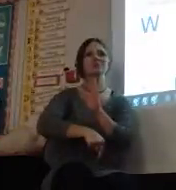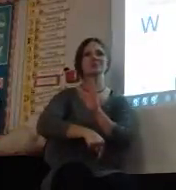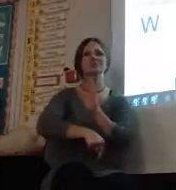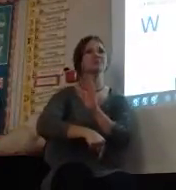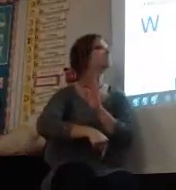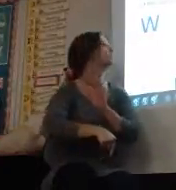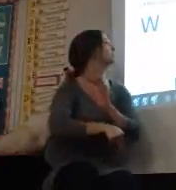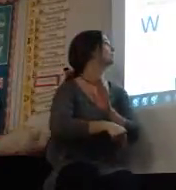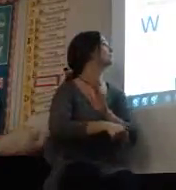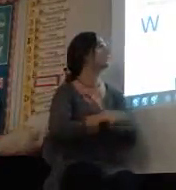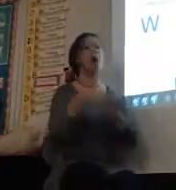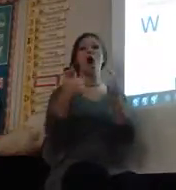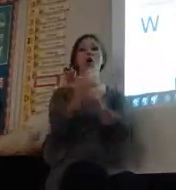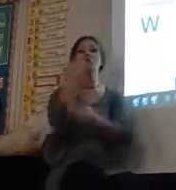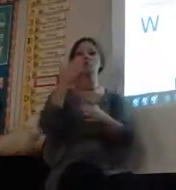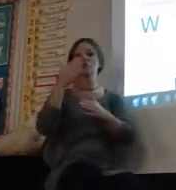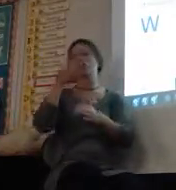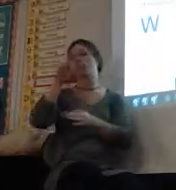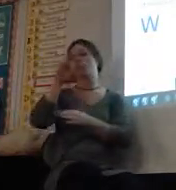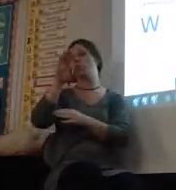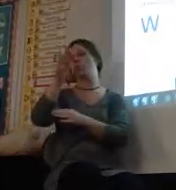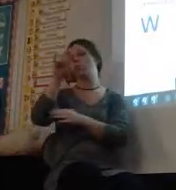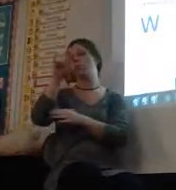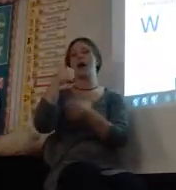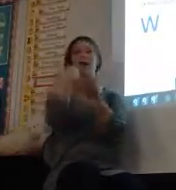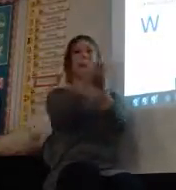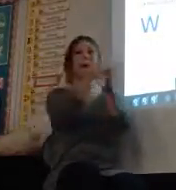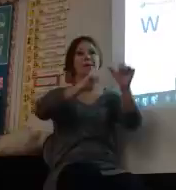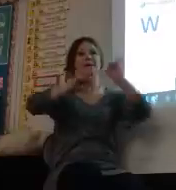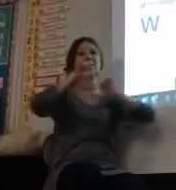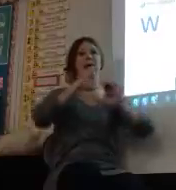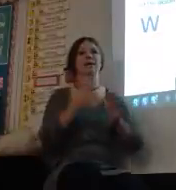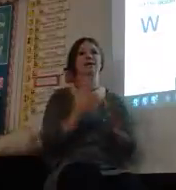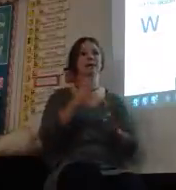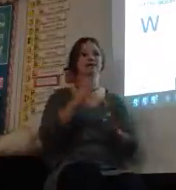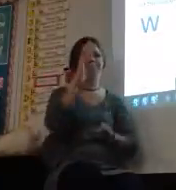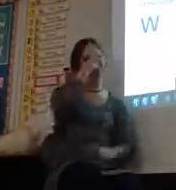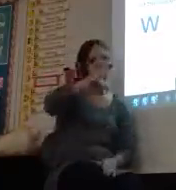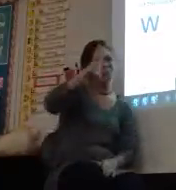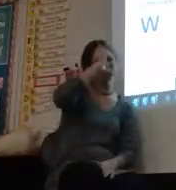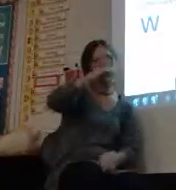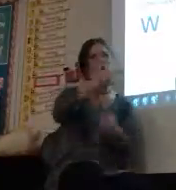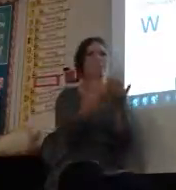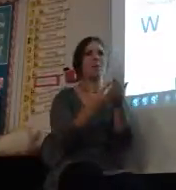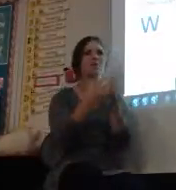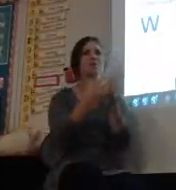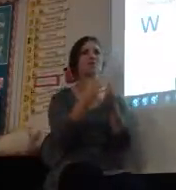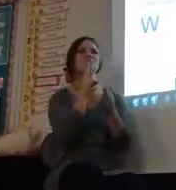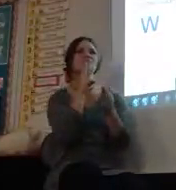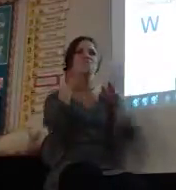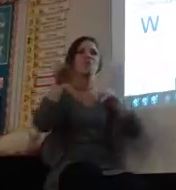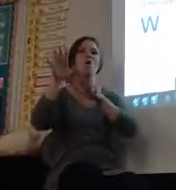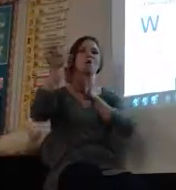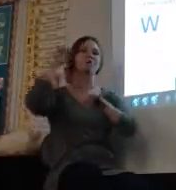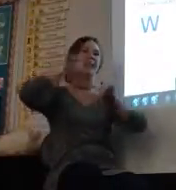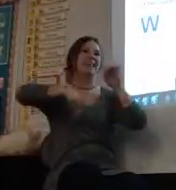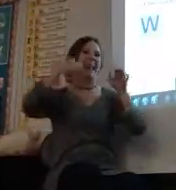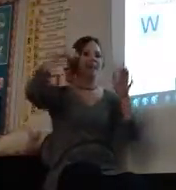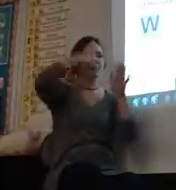A new robot is helping scientists explore parts of the ocean that human divers cannot reach.